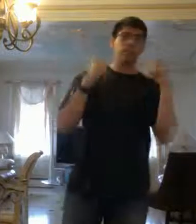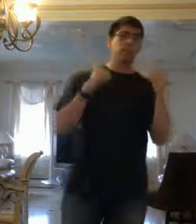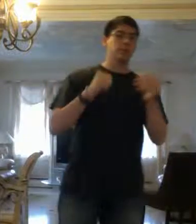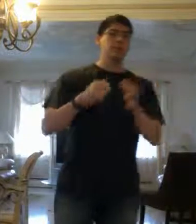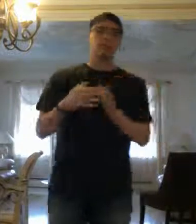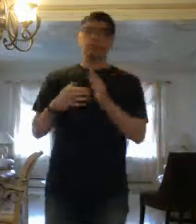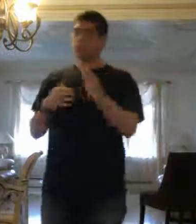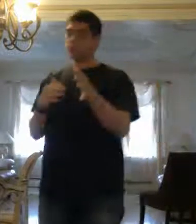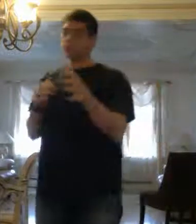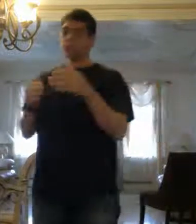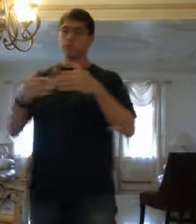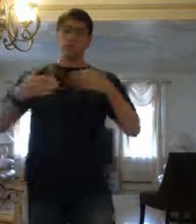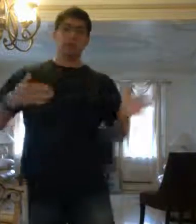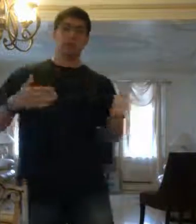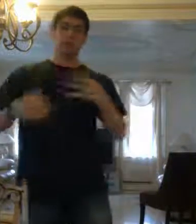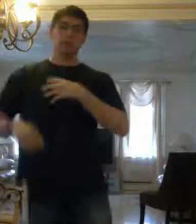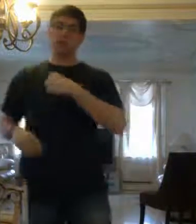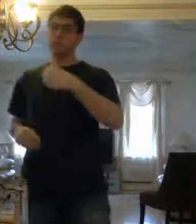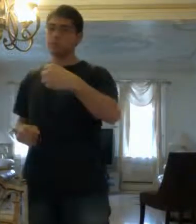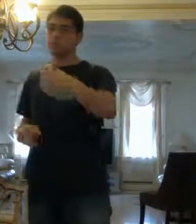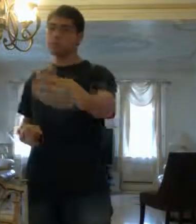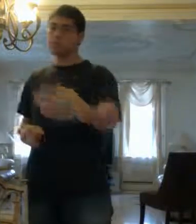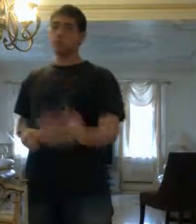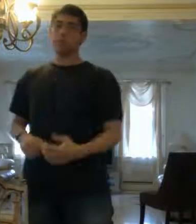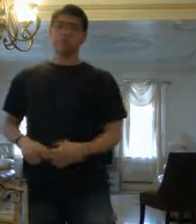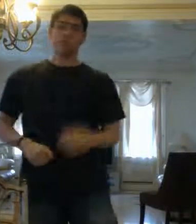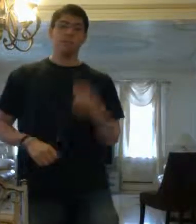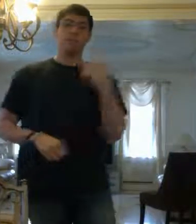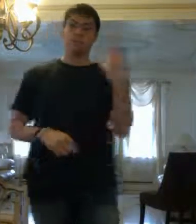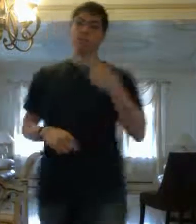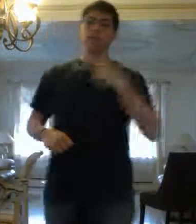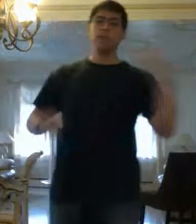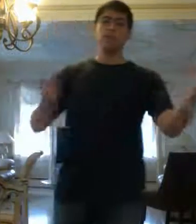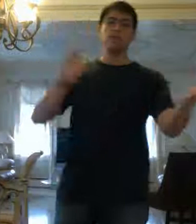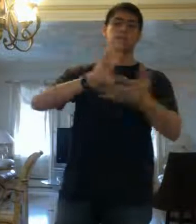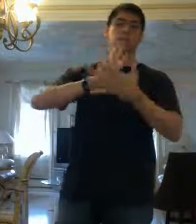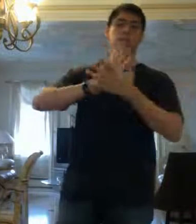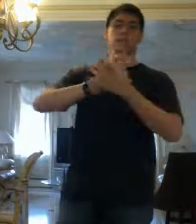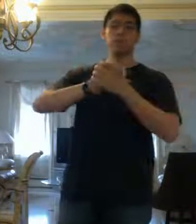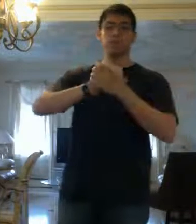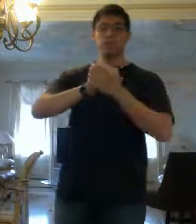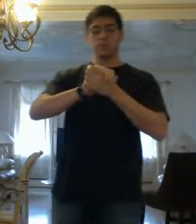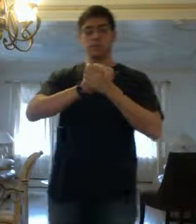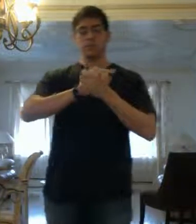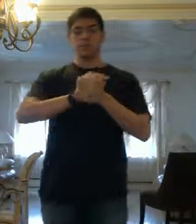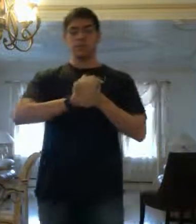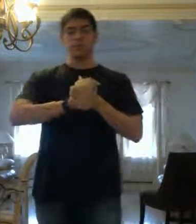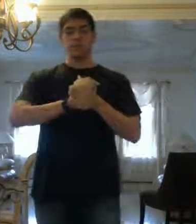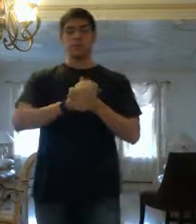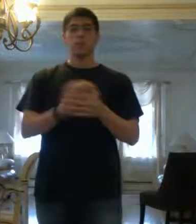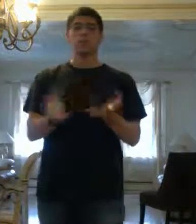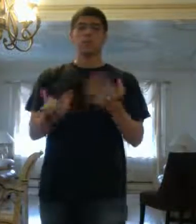Or tunnels to gates of white Just our hands clasped so tight Waiting